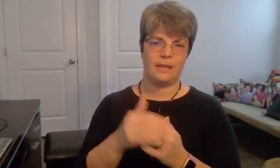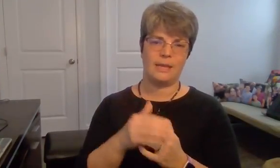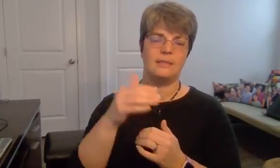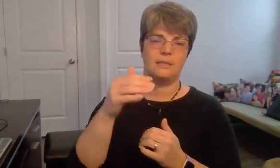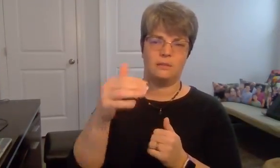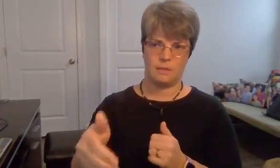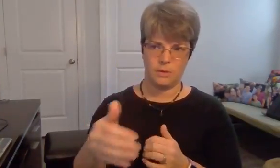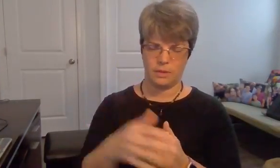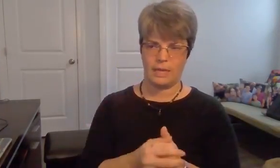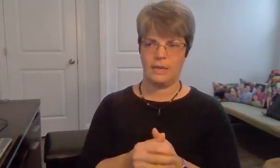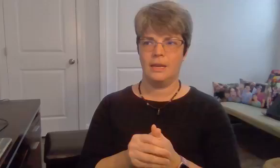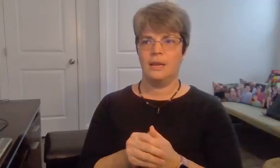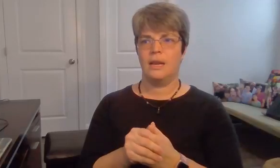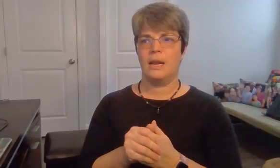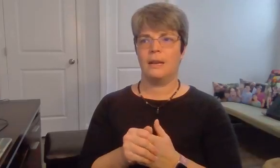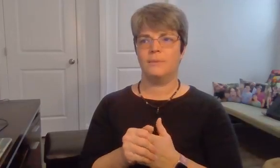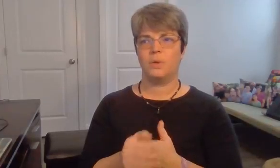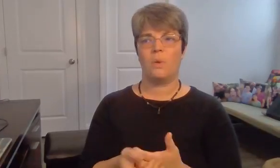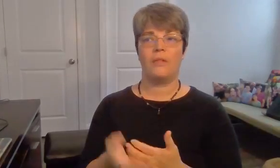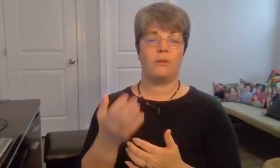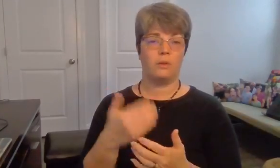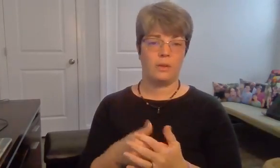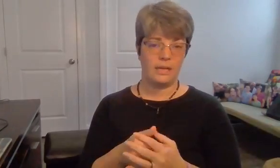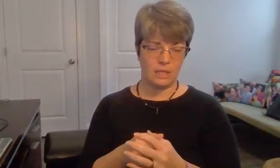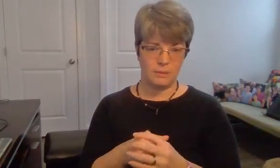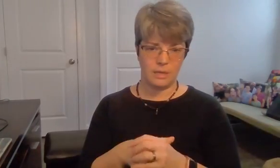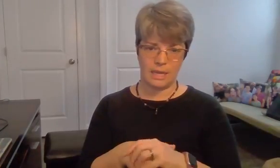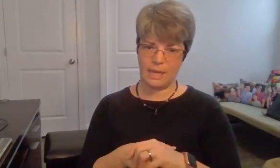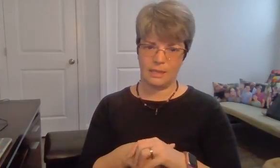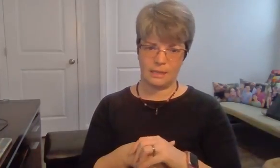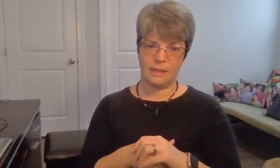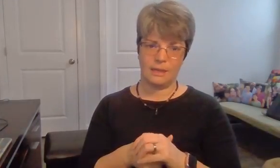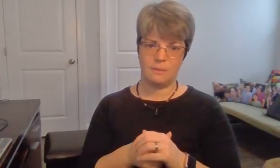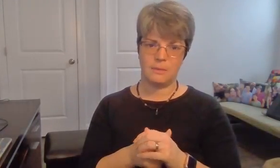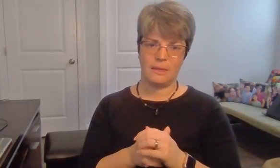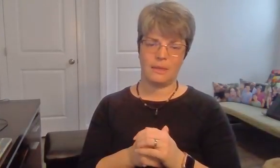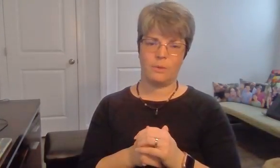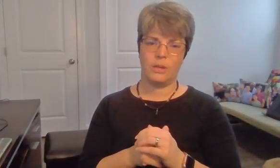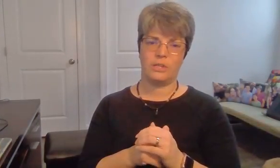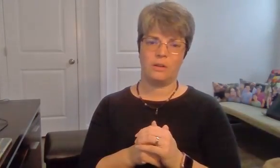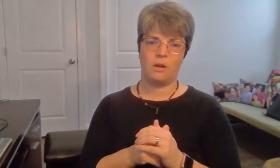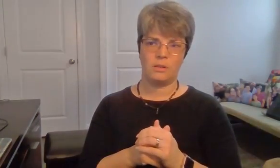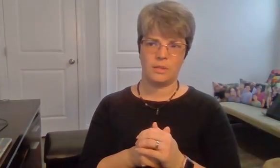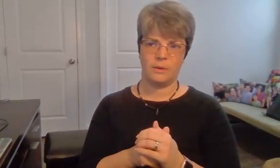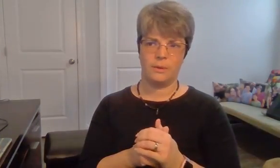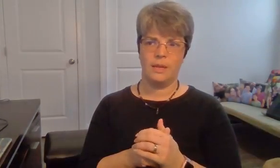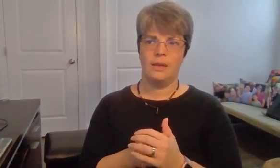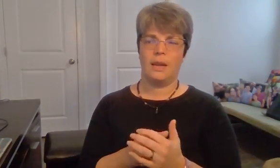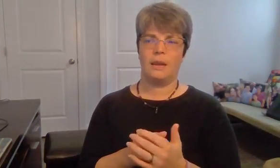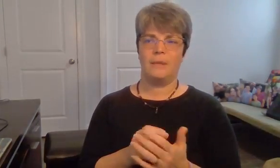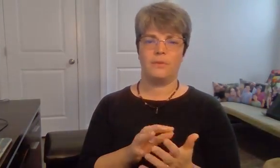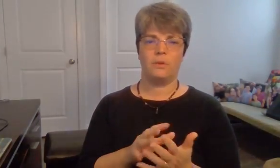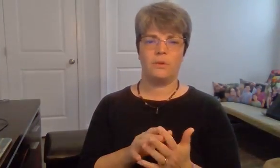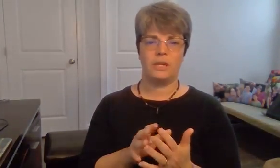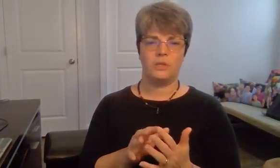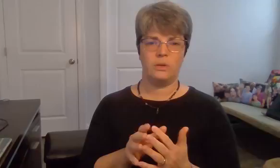can still communicate. So while they're learning to communicate, it helps to make that bridge. And also, if they're learning 2